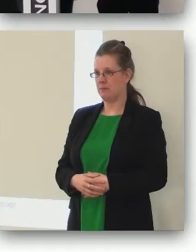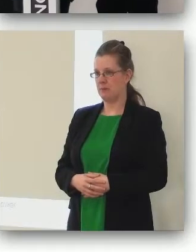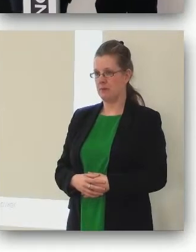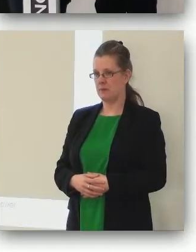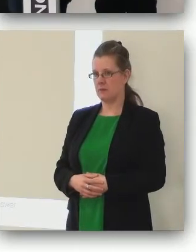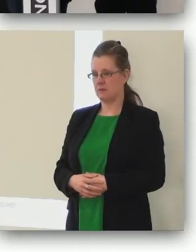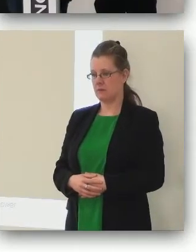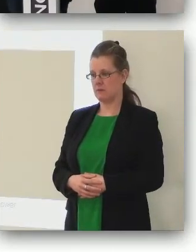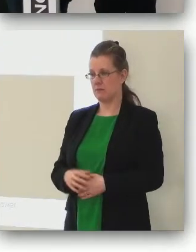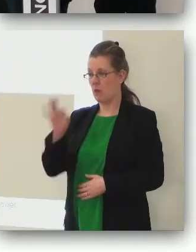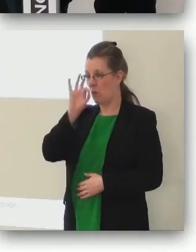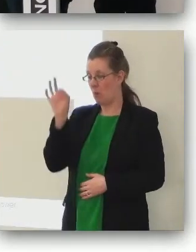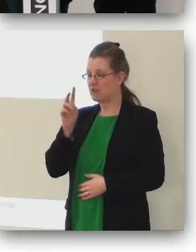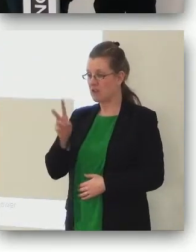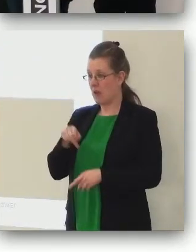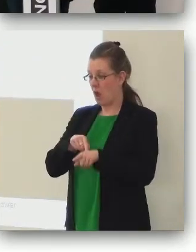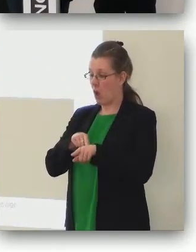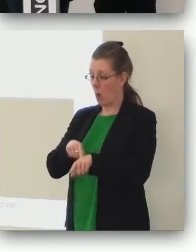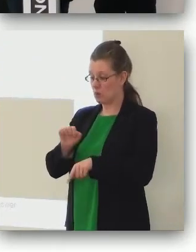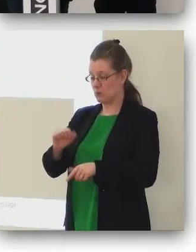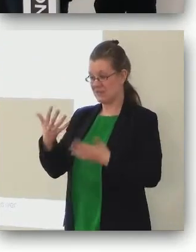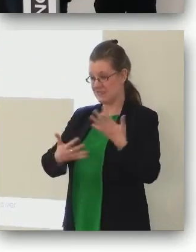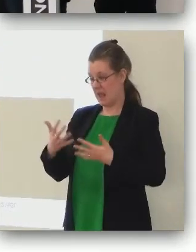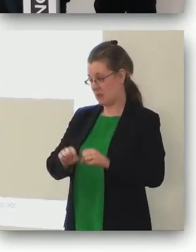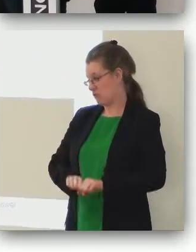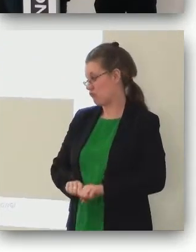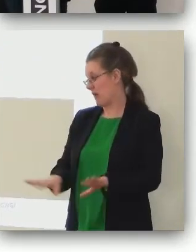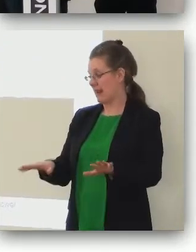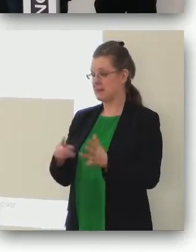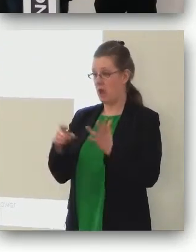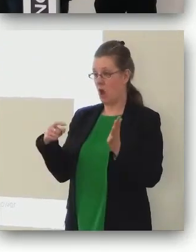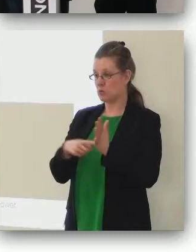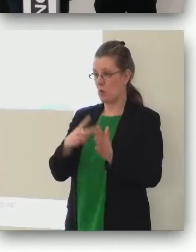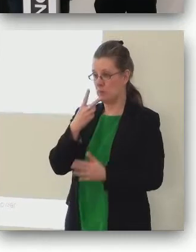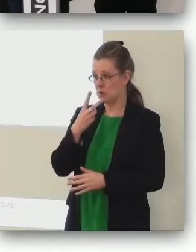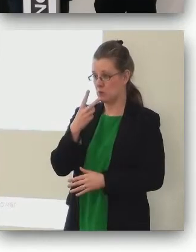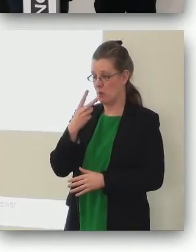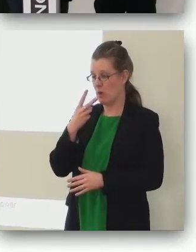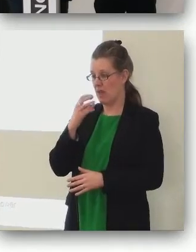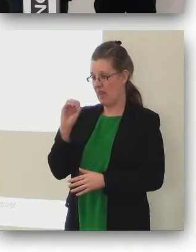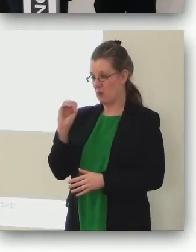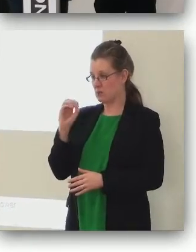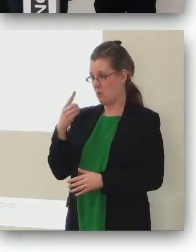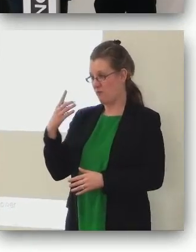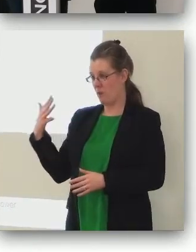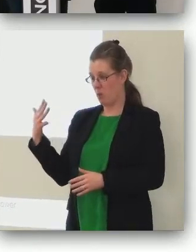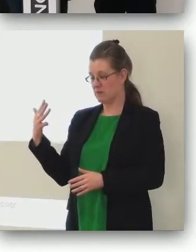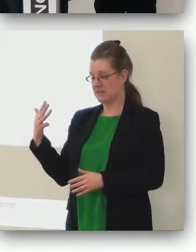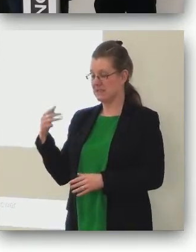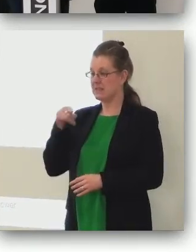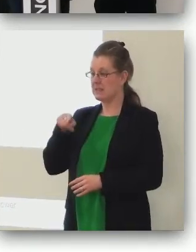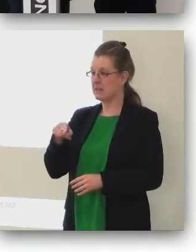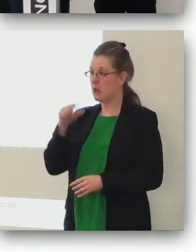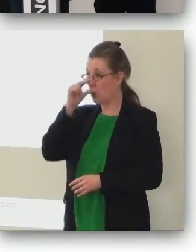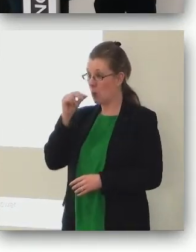Okay, so just to give you that question again, according to stats released in October 2014, is youth unemployment